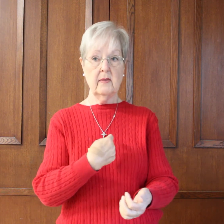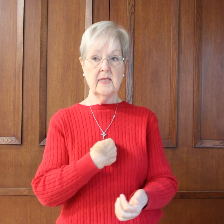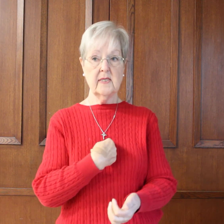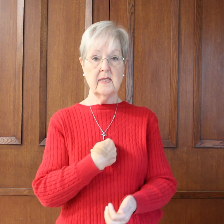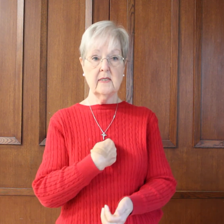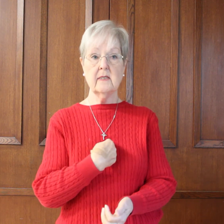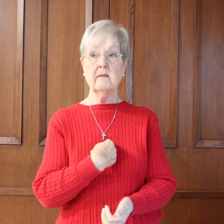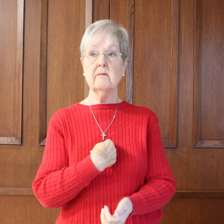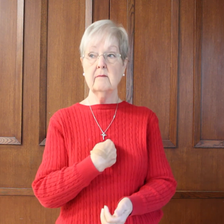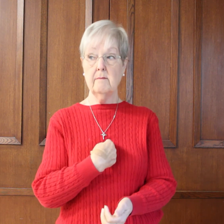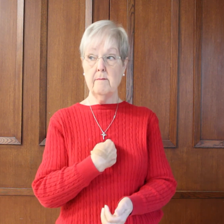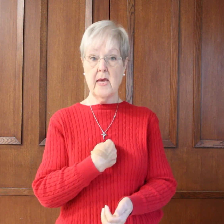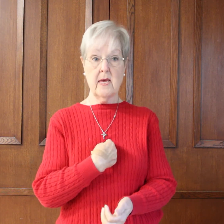This is me.